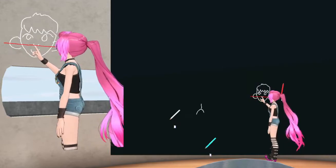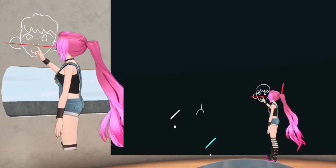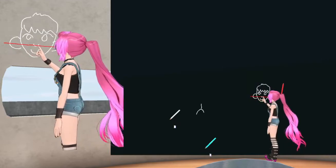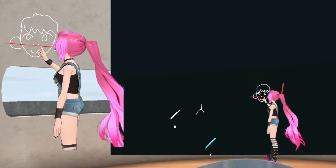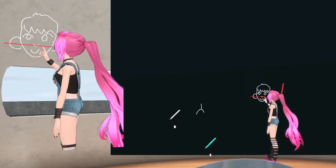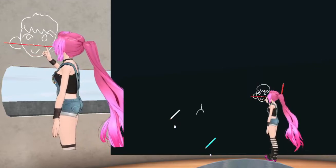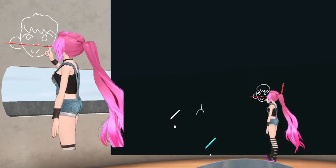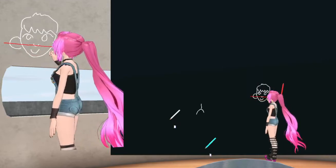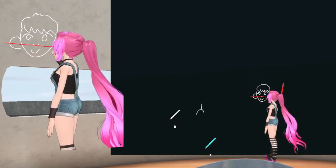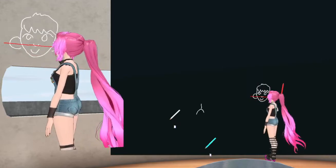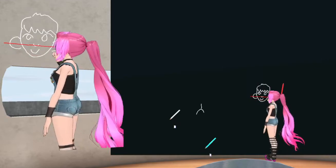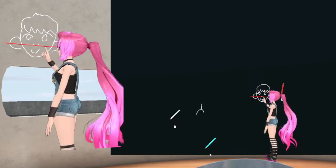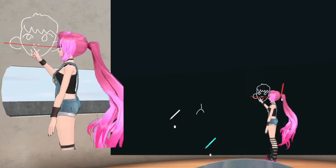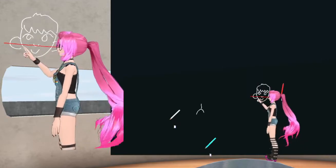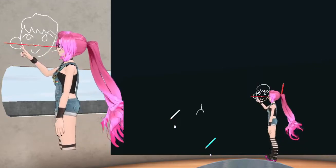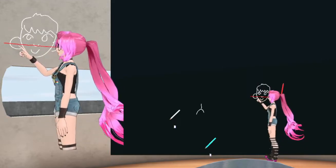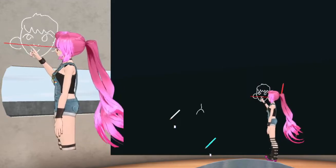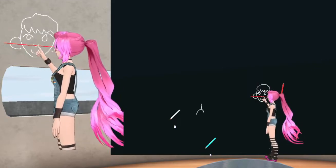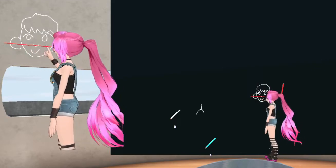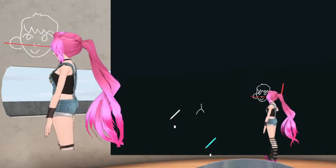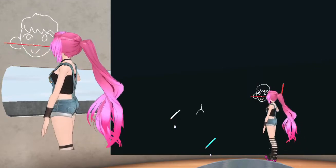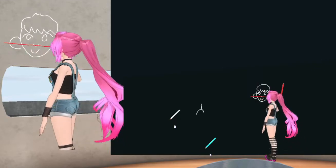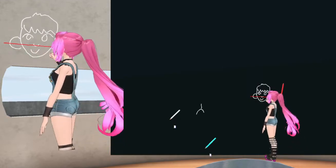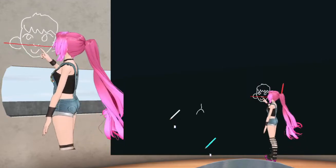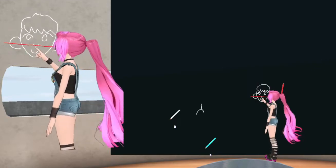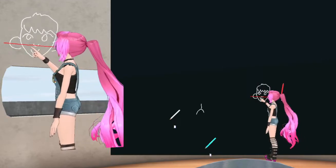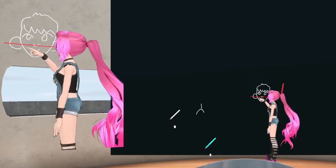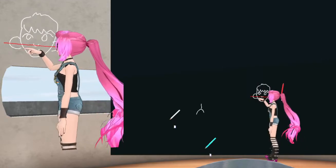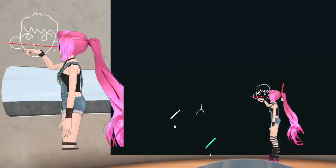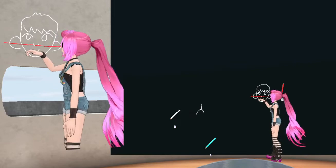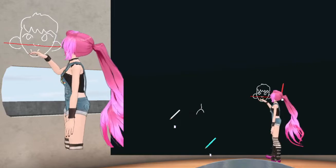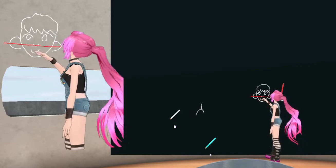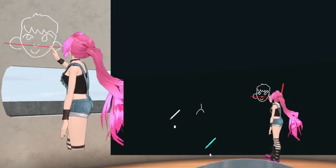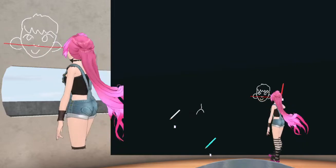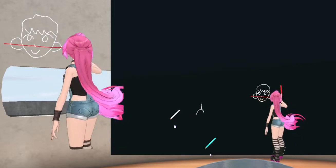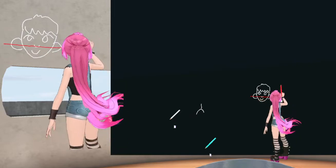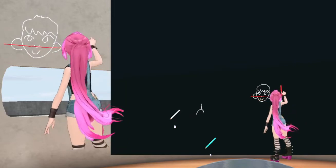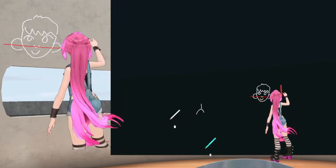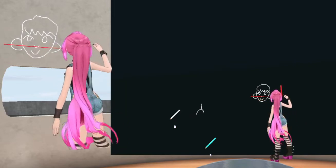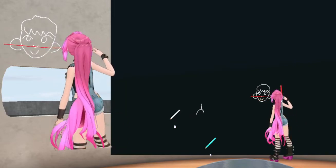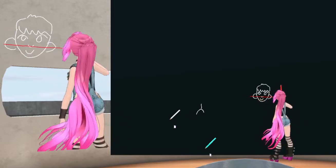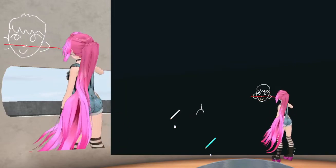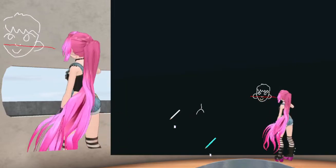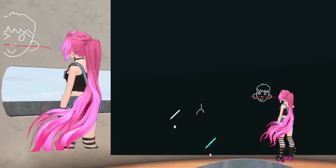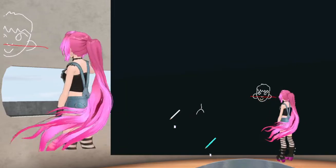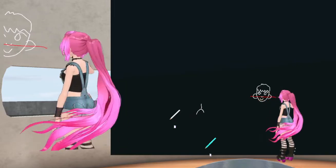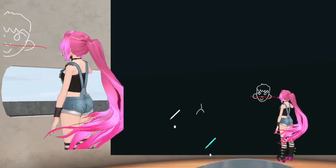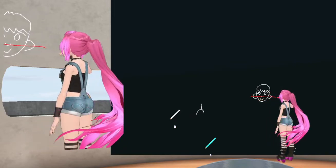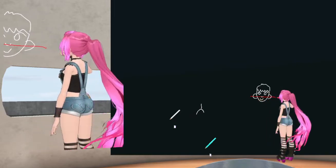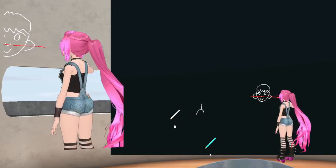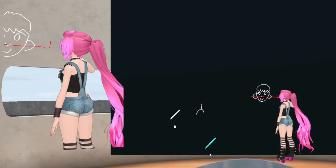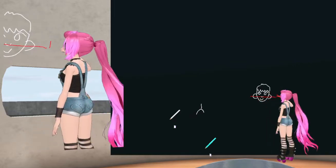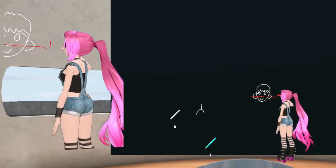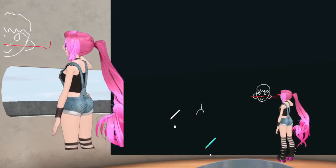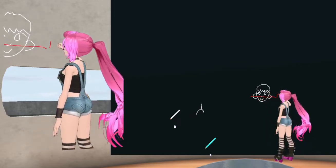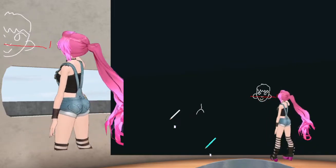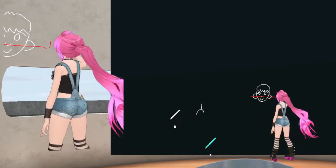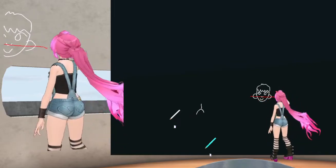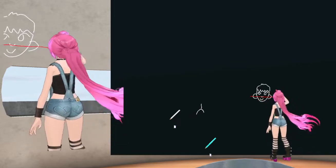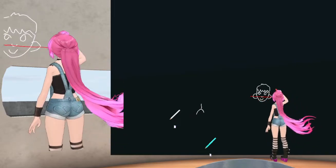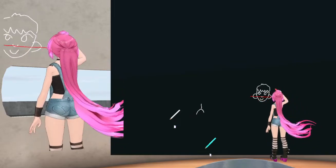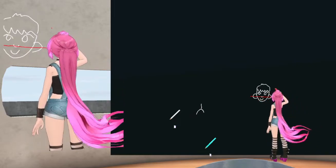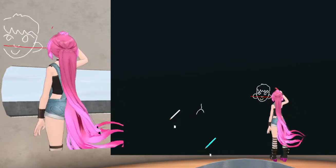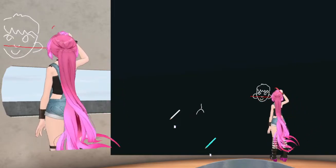Black Widow. between You better watch out. your nose, right here. So everything above this